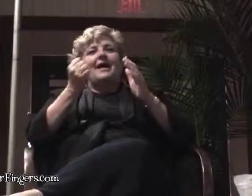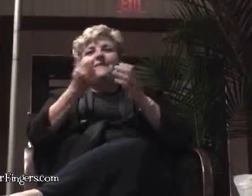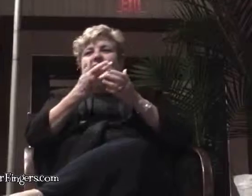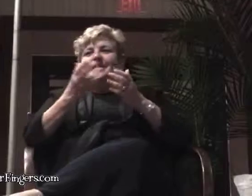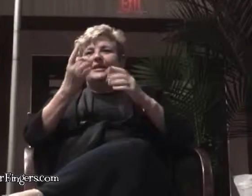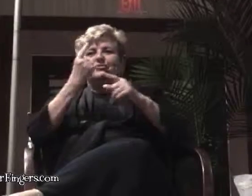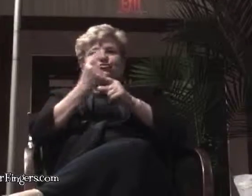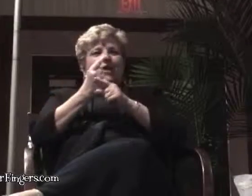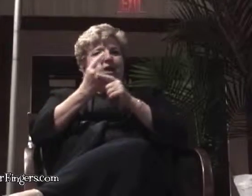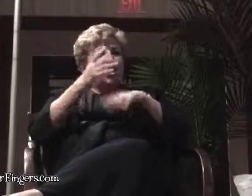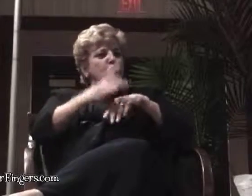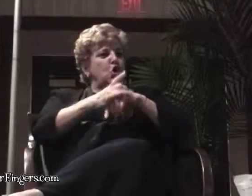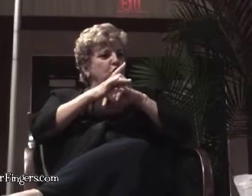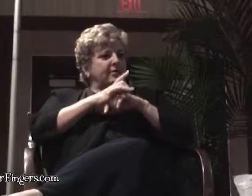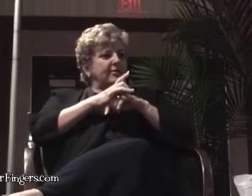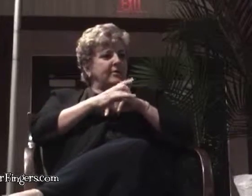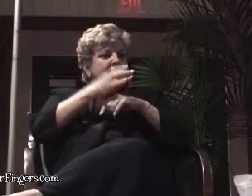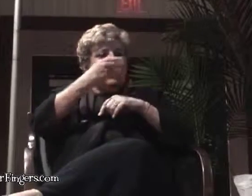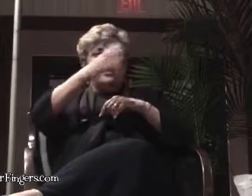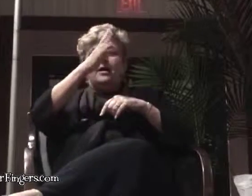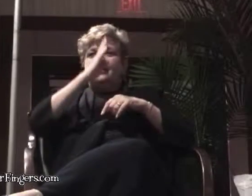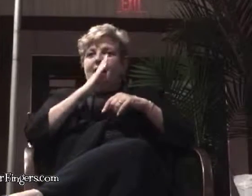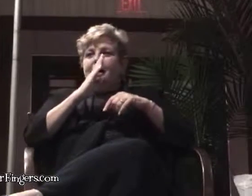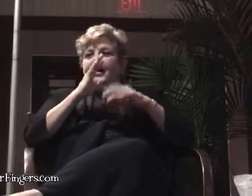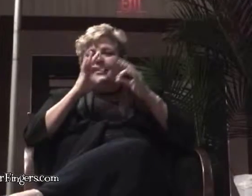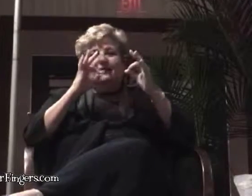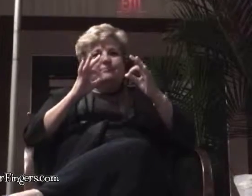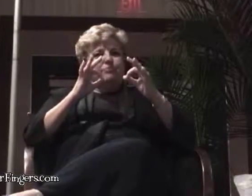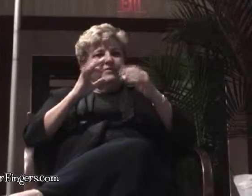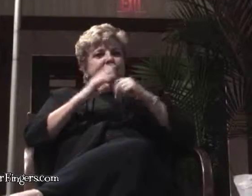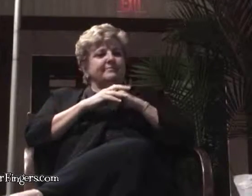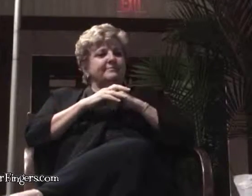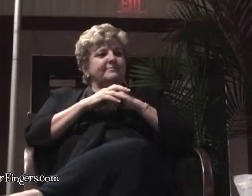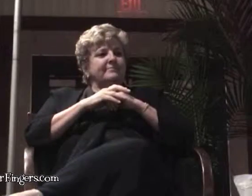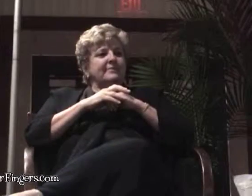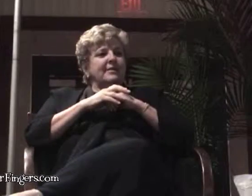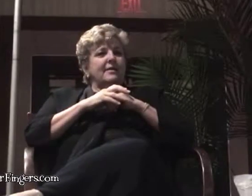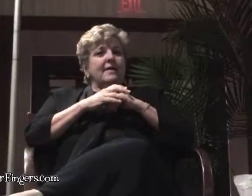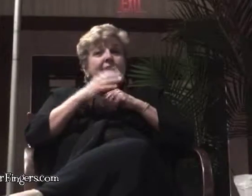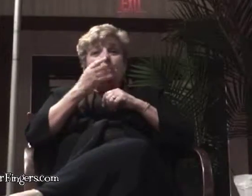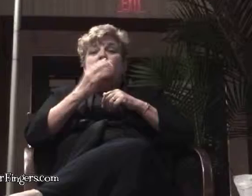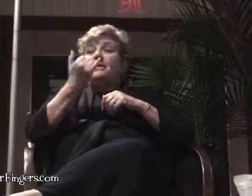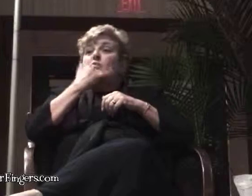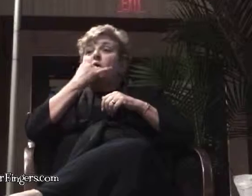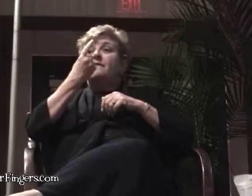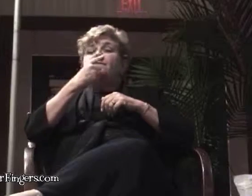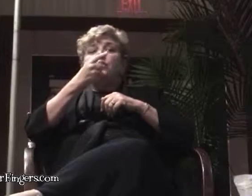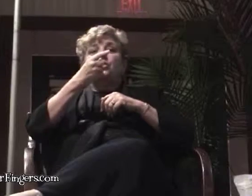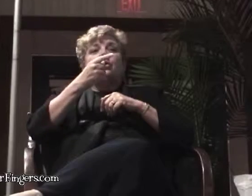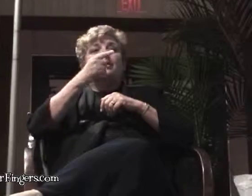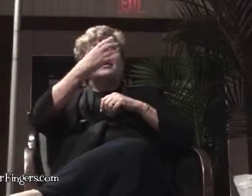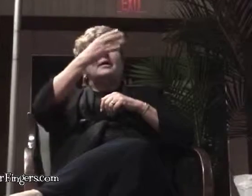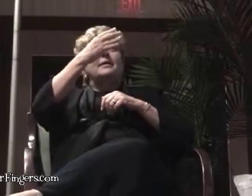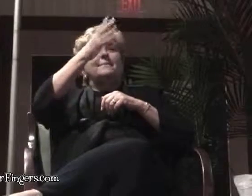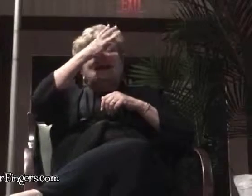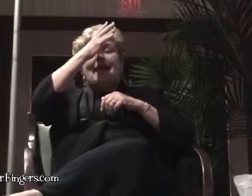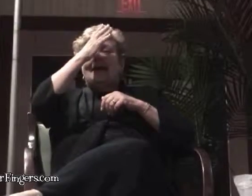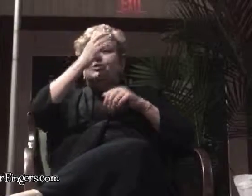is everything or He's nothing. It would be wrong for my dad to behave any way other than the way he acts, having had his life